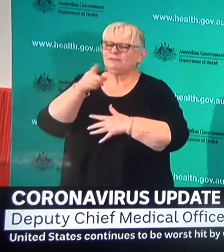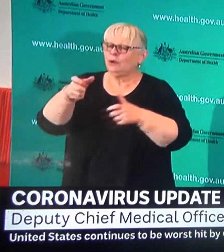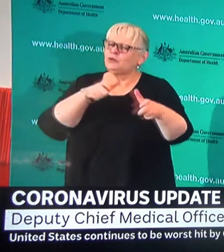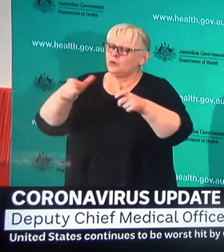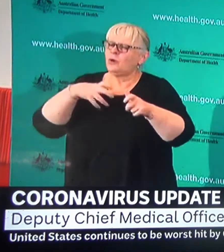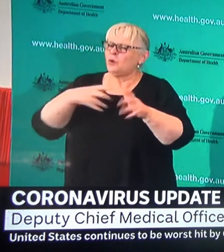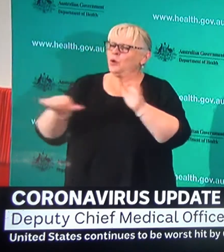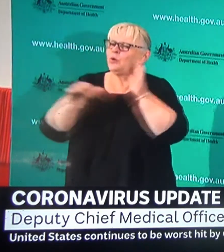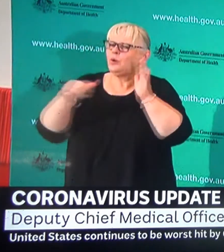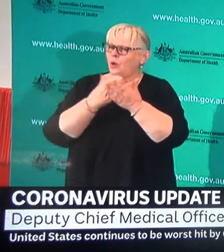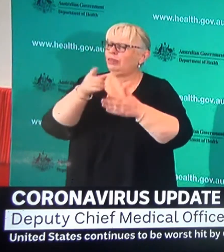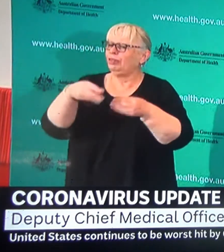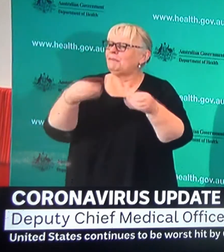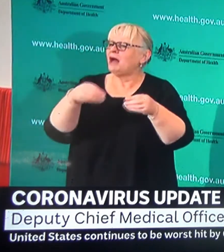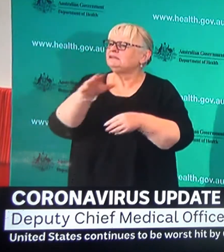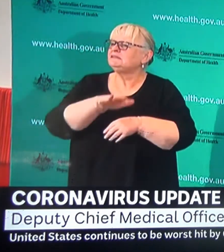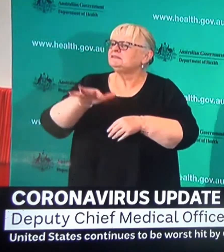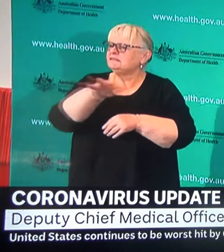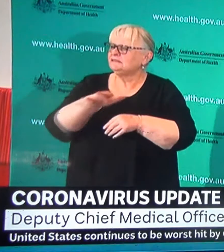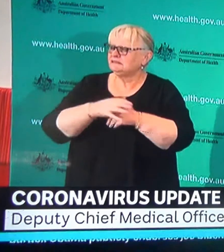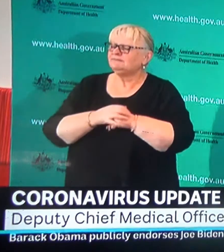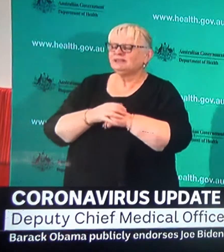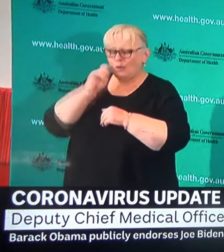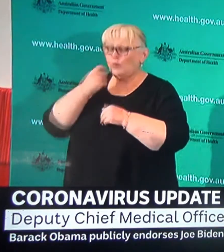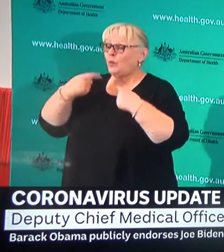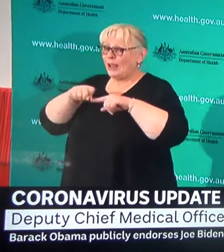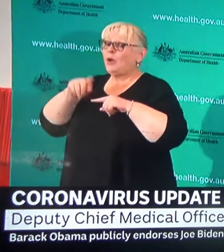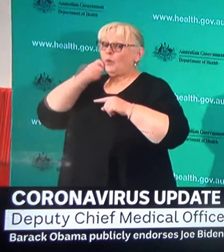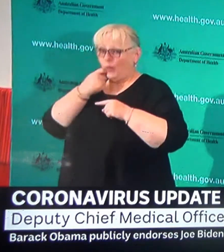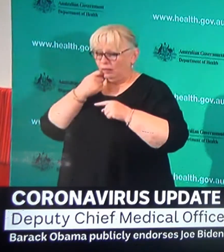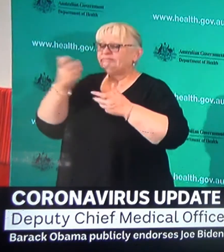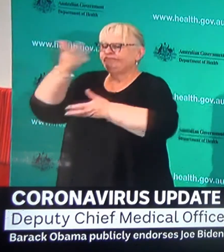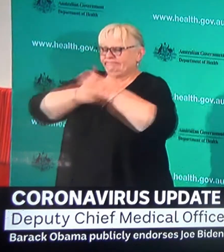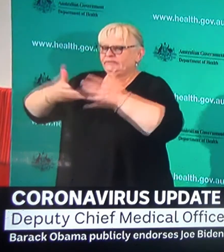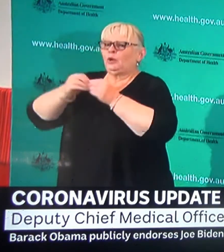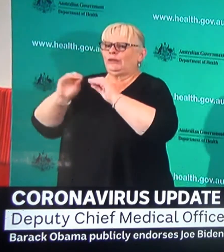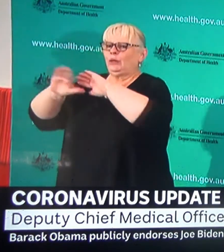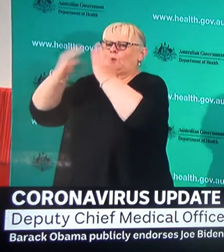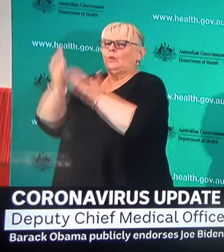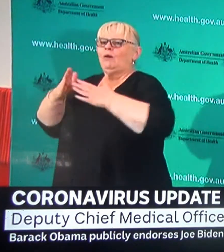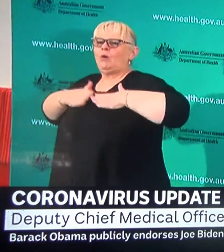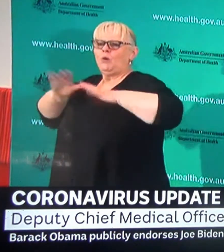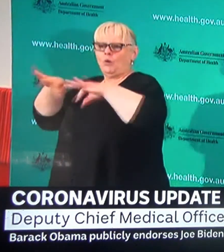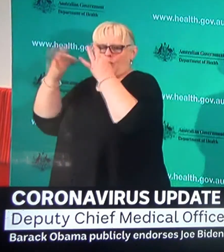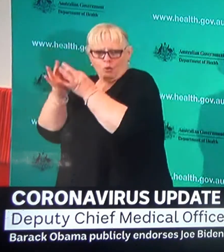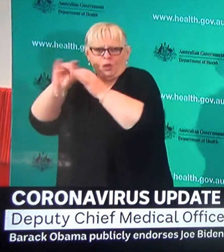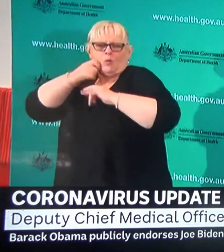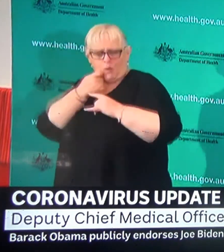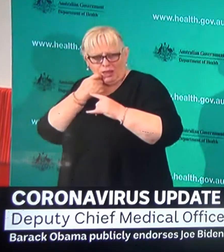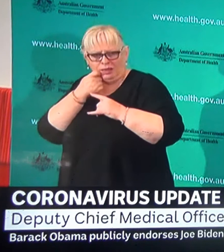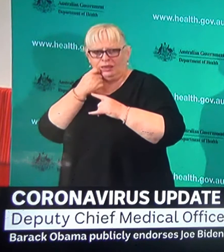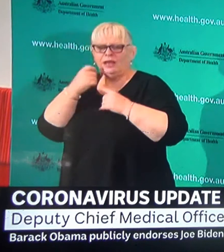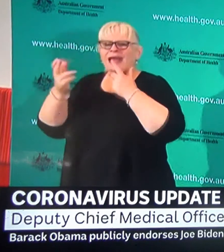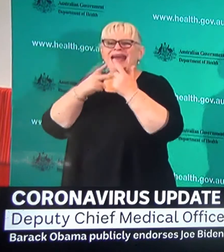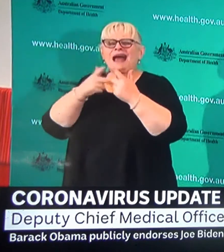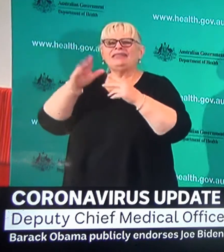and the regulation of wet markets will be a matter for discussion with the World Health Organization and those governments